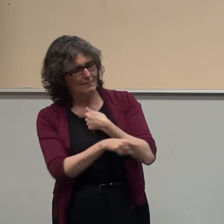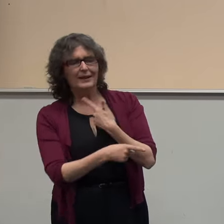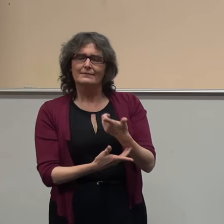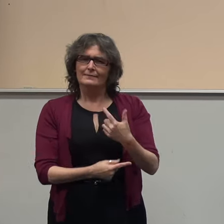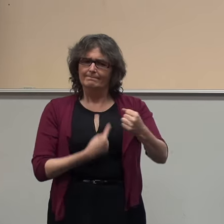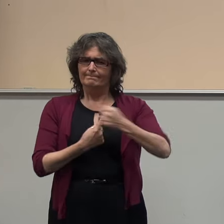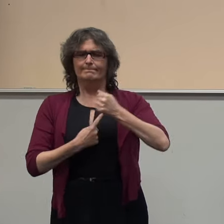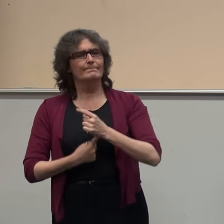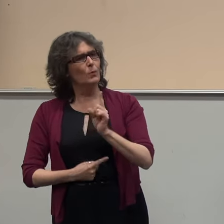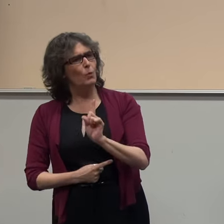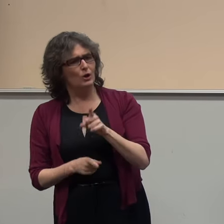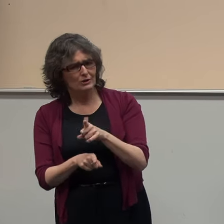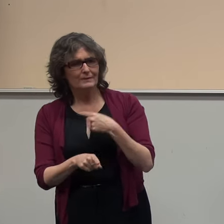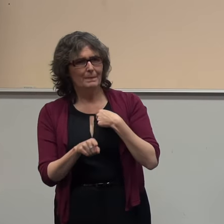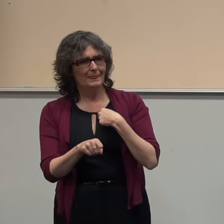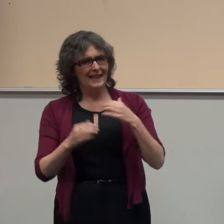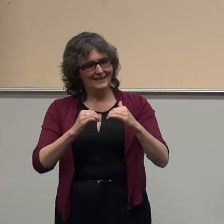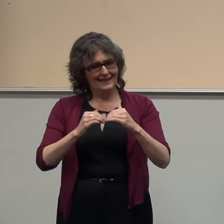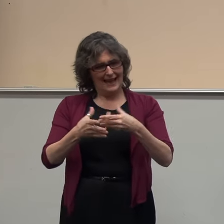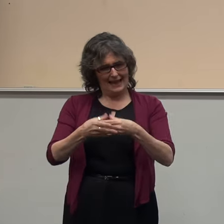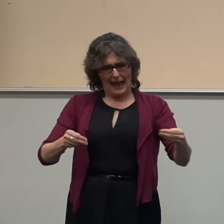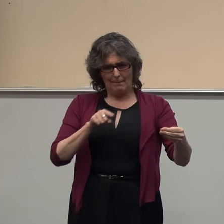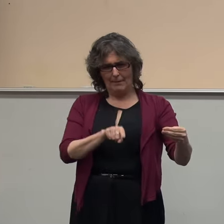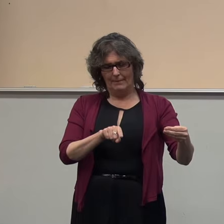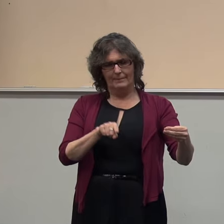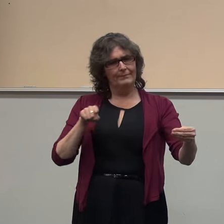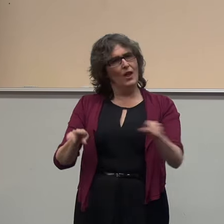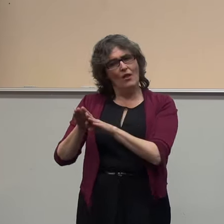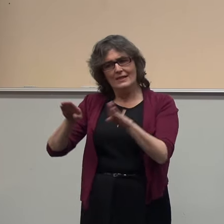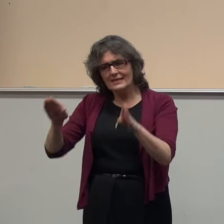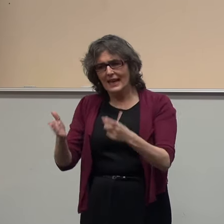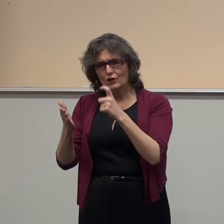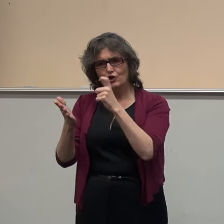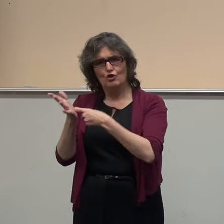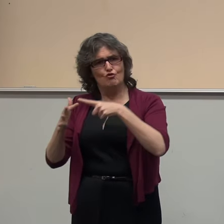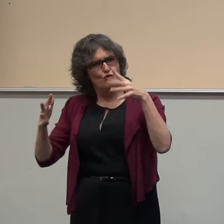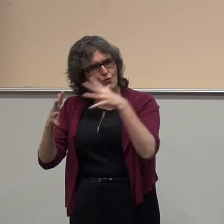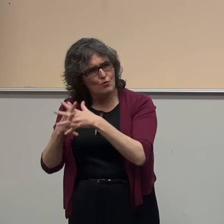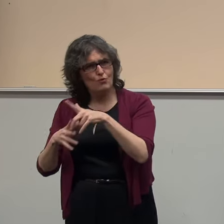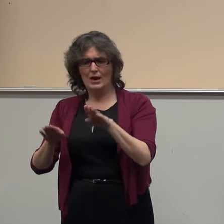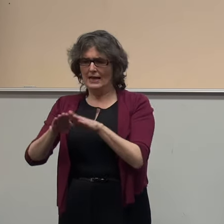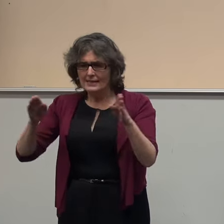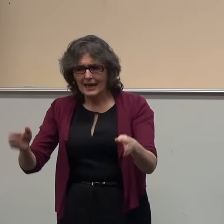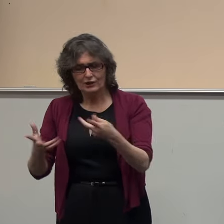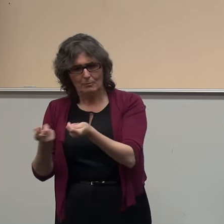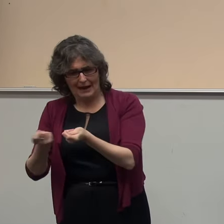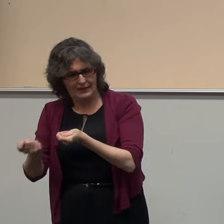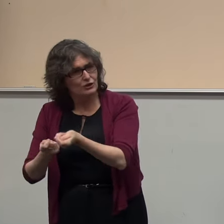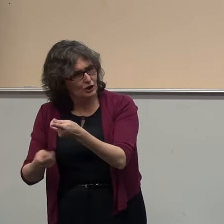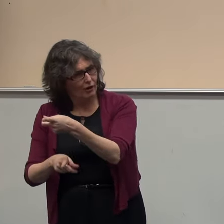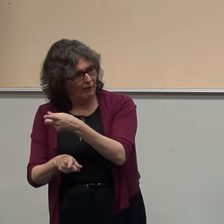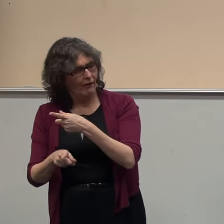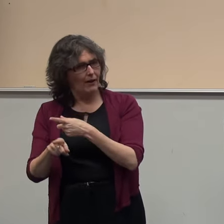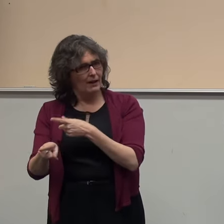that of stage crew and the stage manager, because what I have found is our contact will